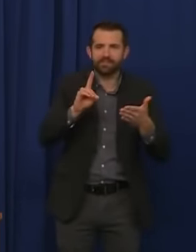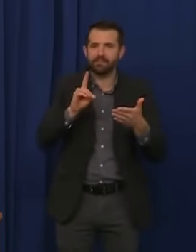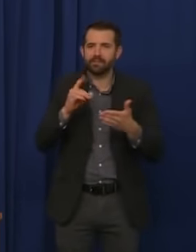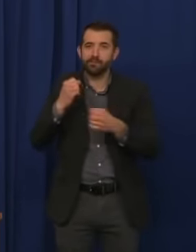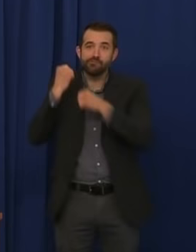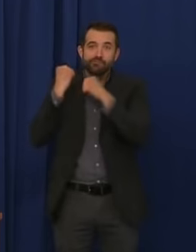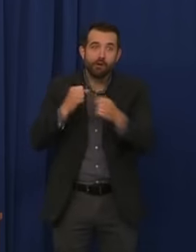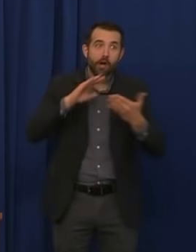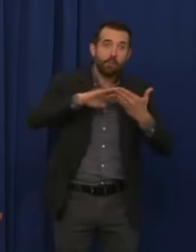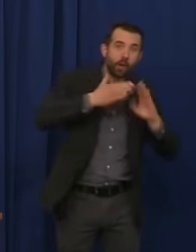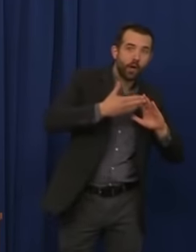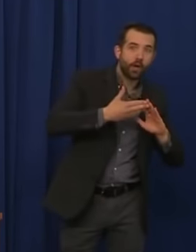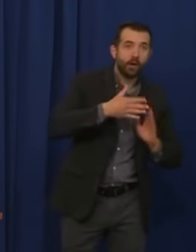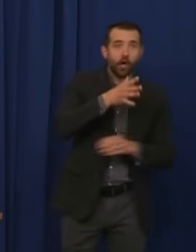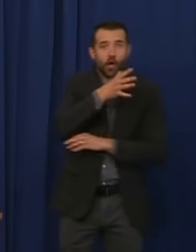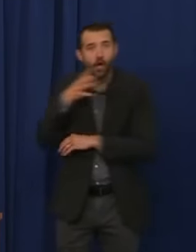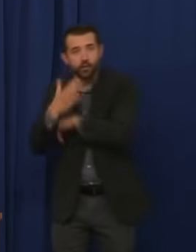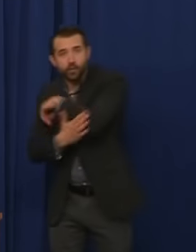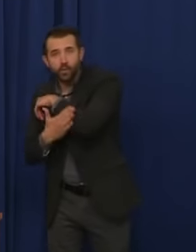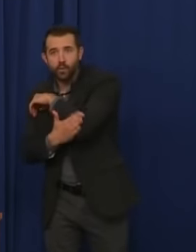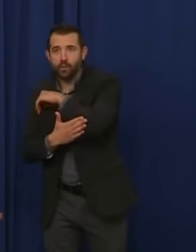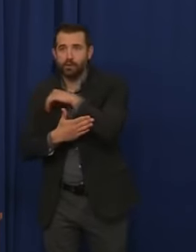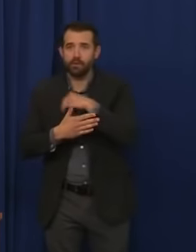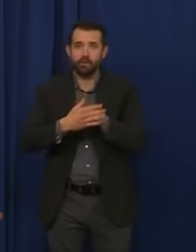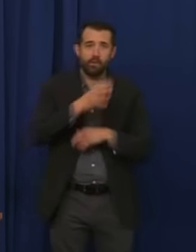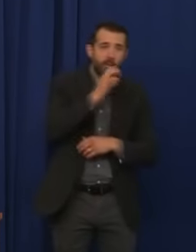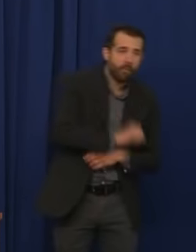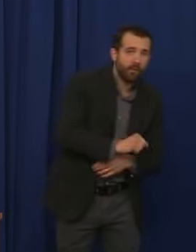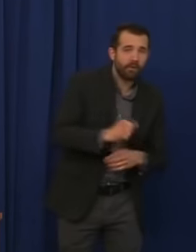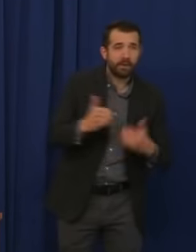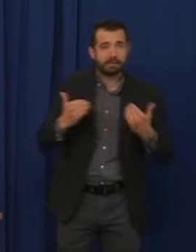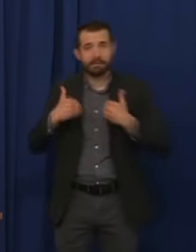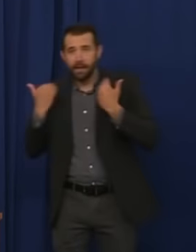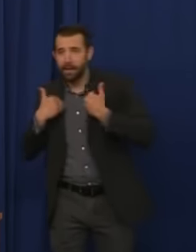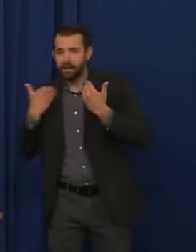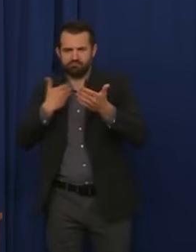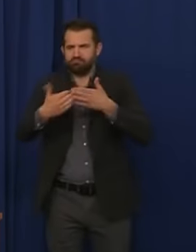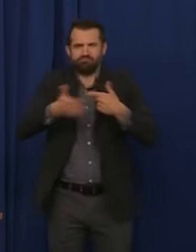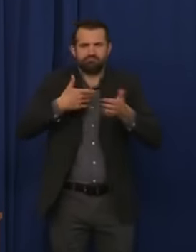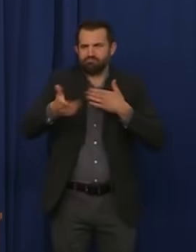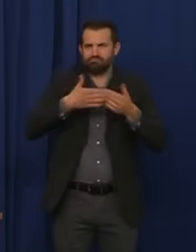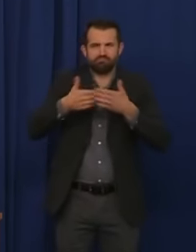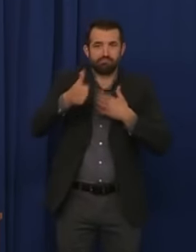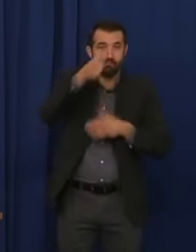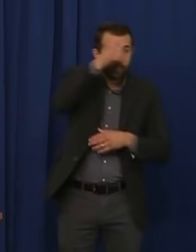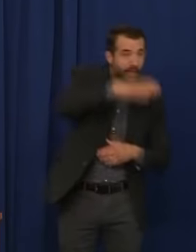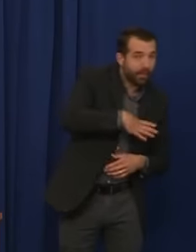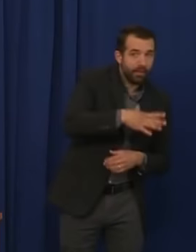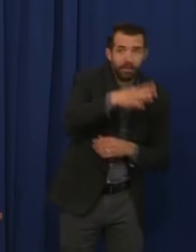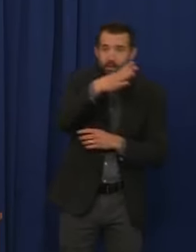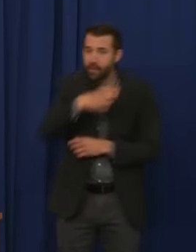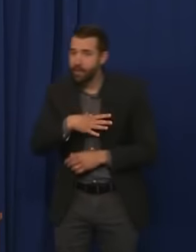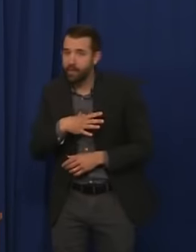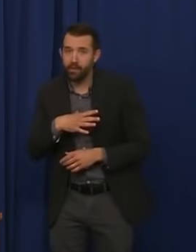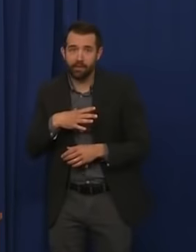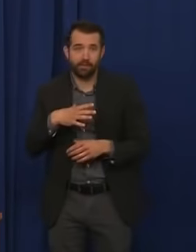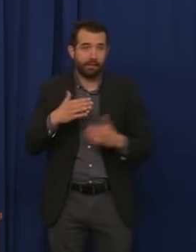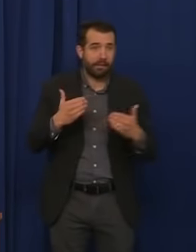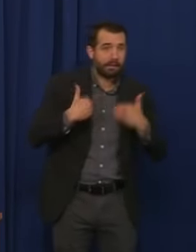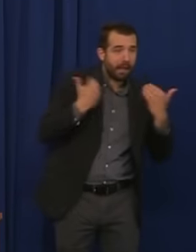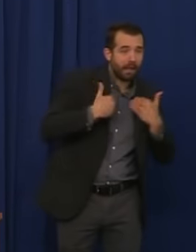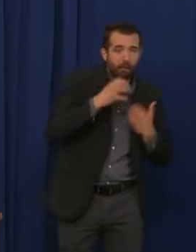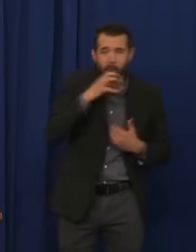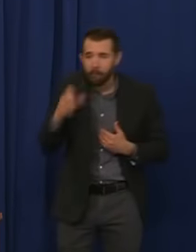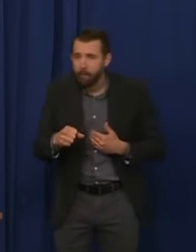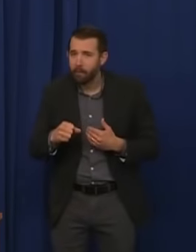not an old person's or a young person's illness. It does not care whether you are male or female, old or young, wealthy or